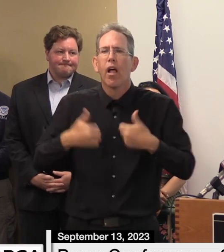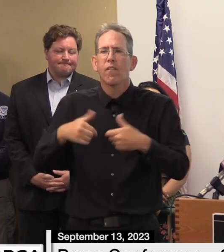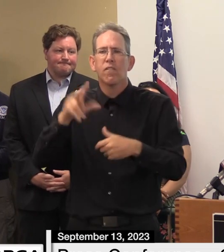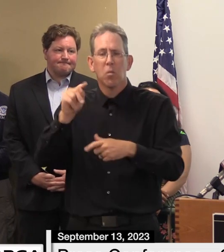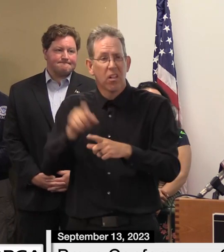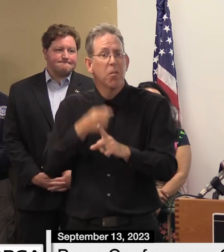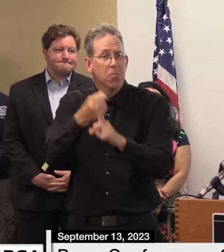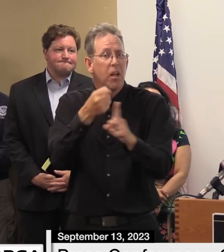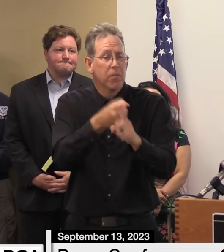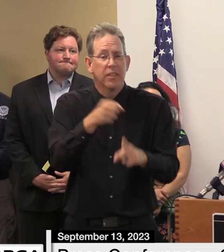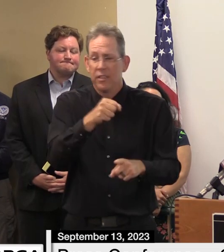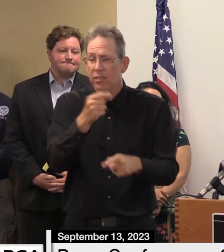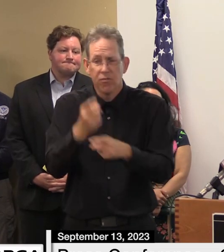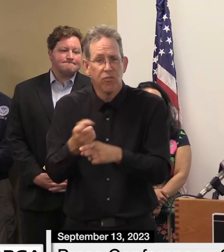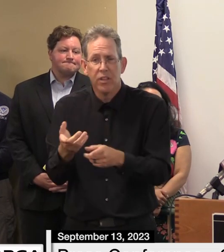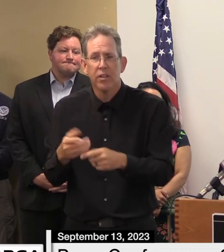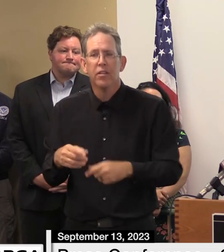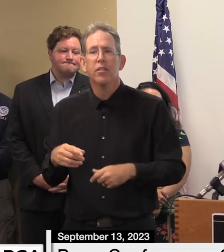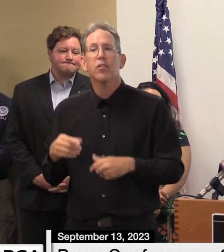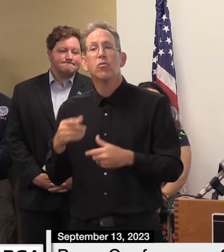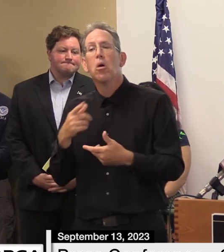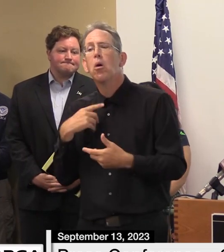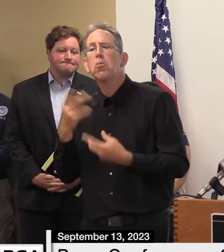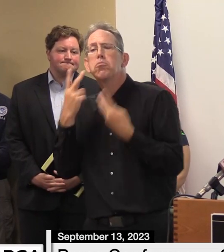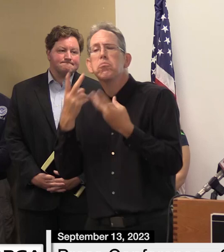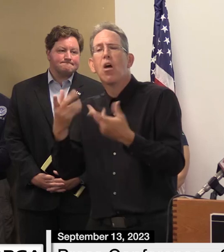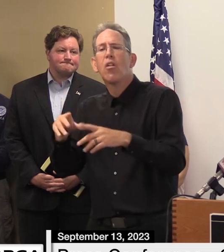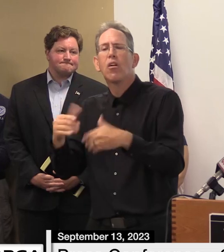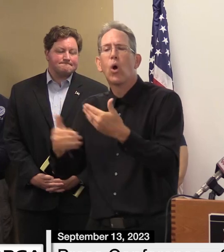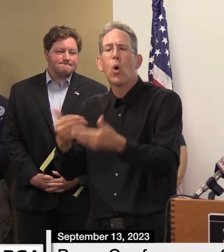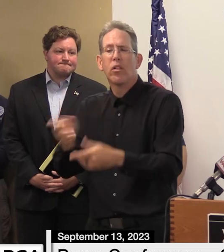have a role to play, and we'll see how it all